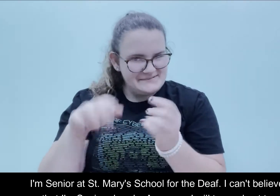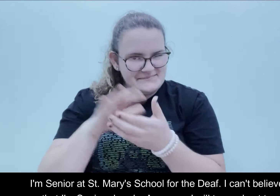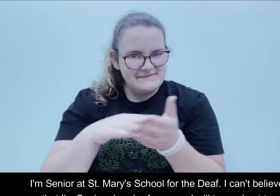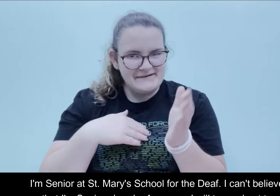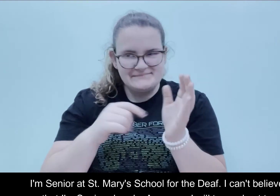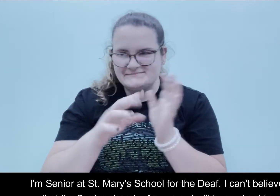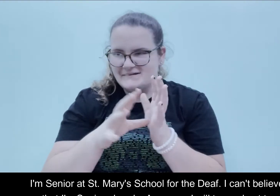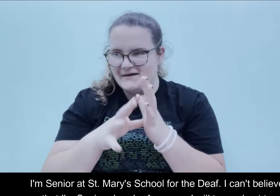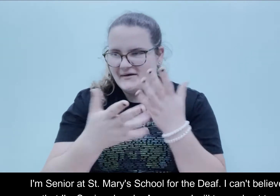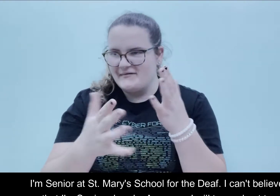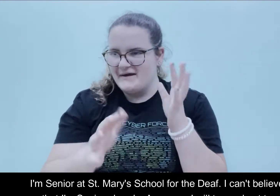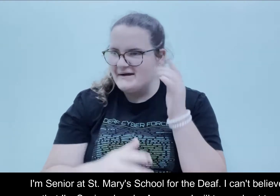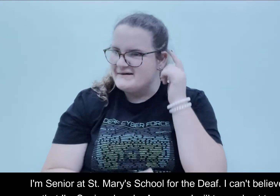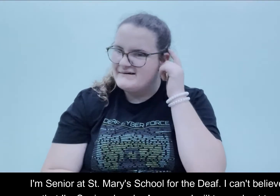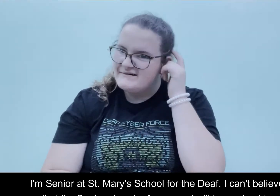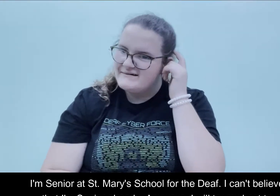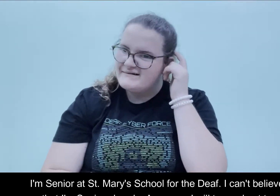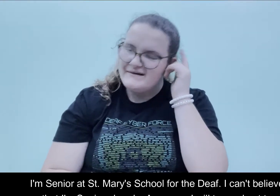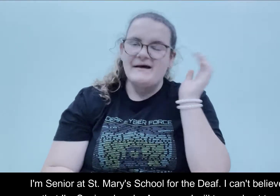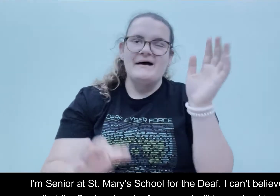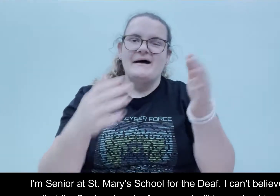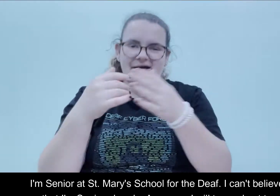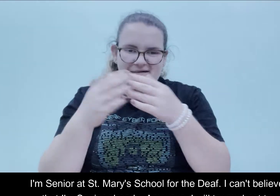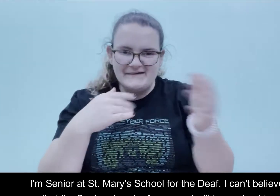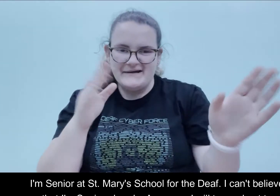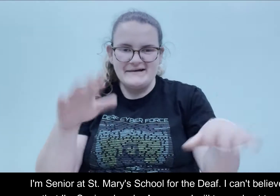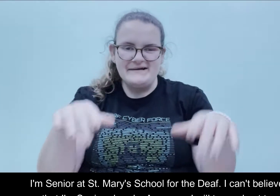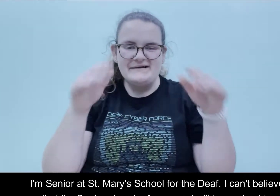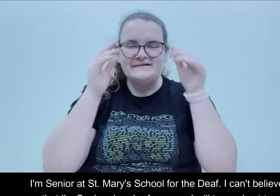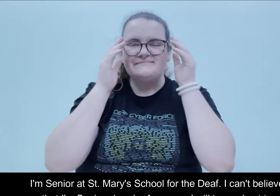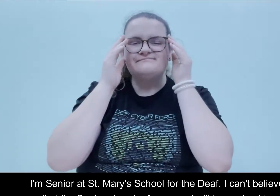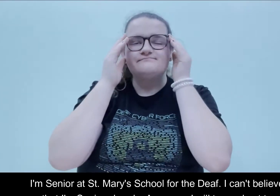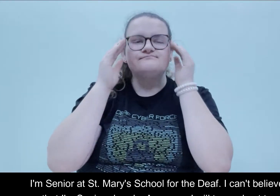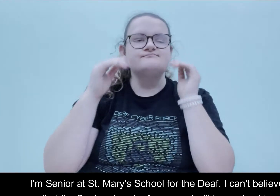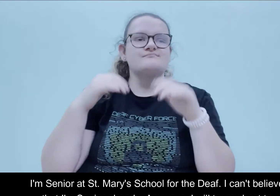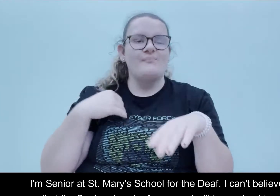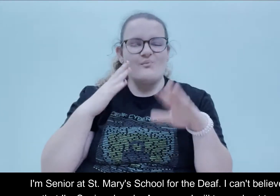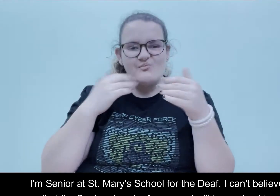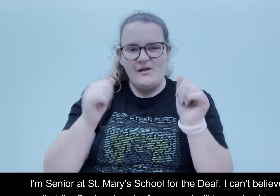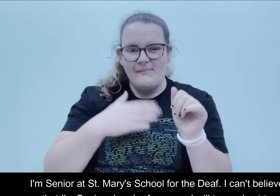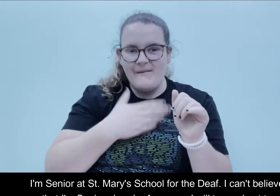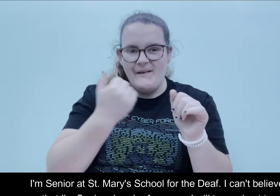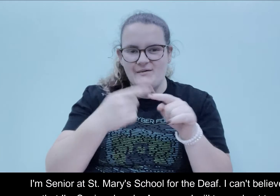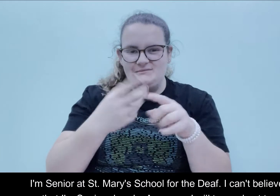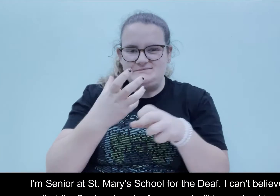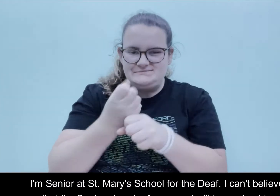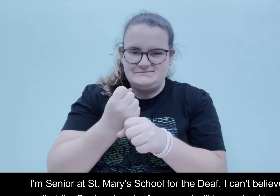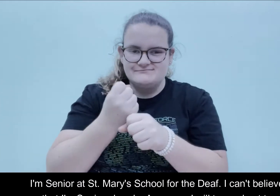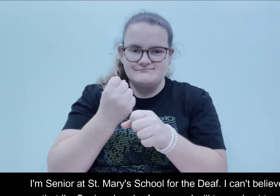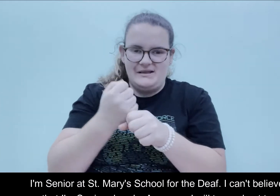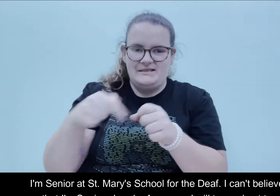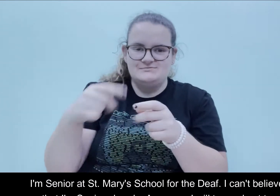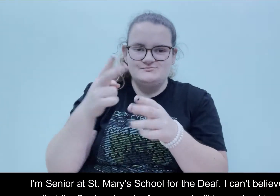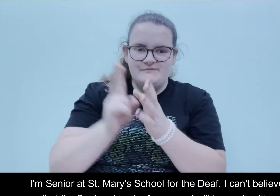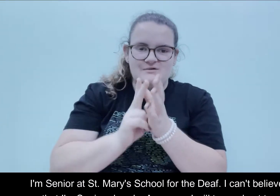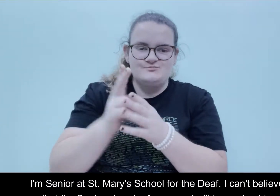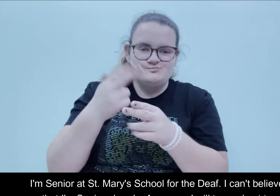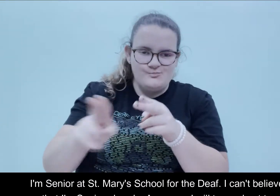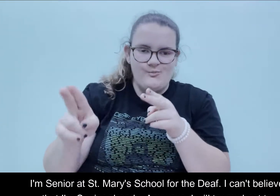I'm a senior at St. Mary's. I can't believe I'm already a senior. Anyway, I'll try